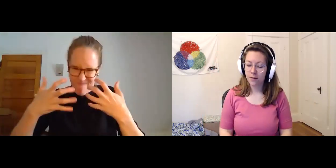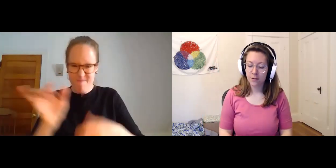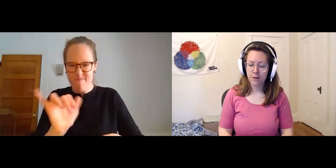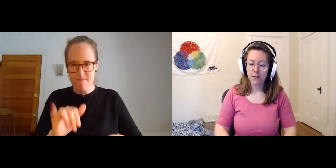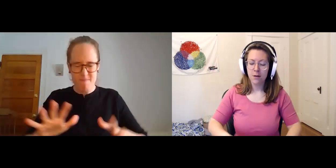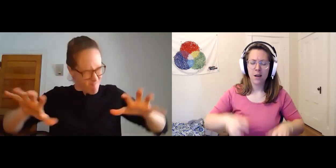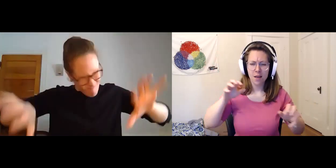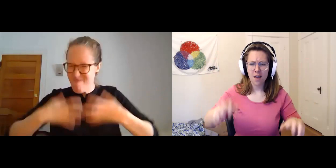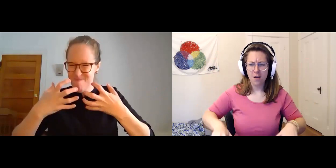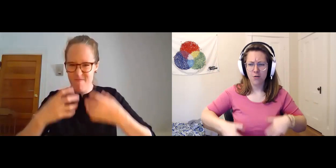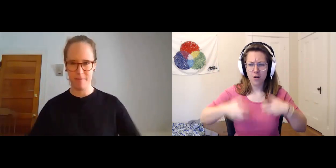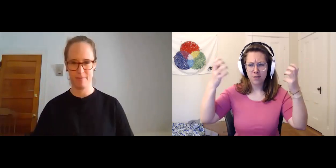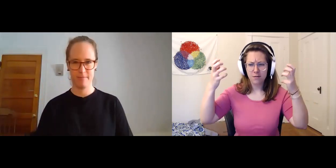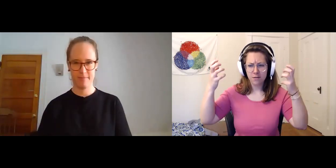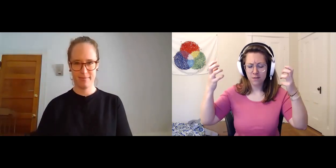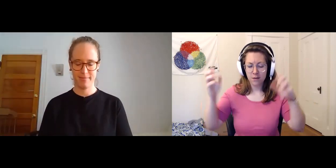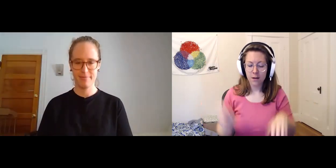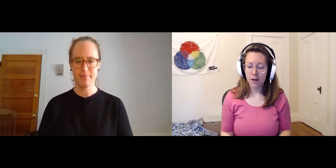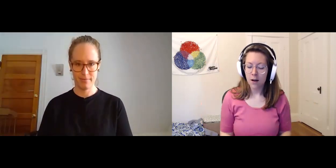better. Angry.